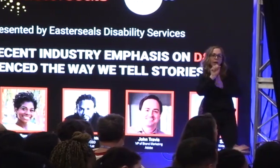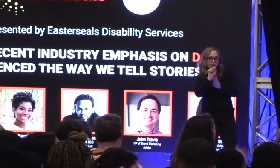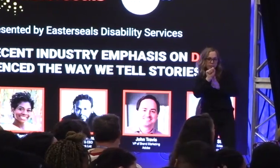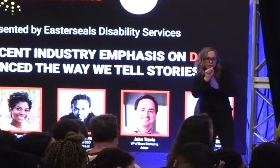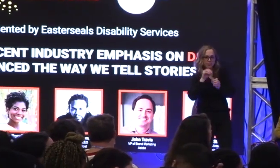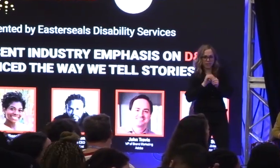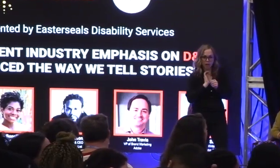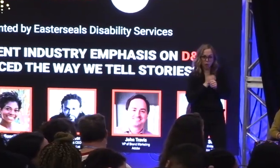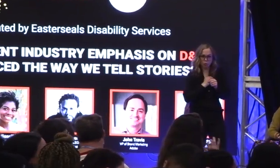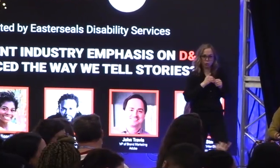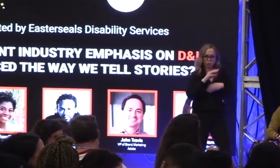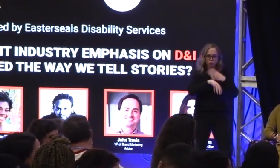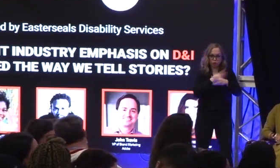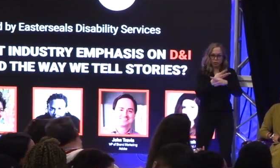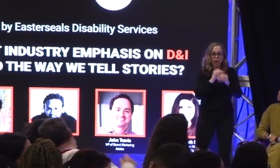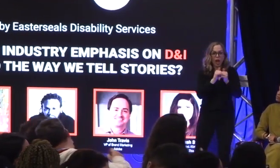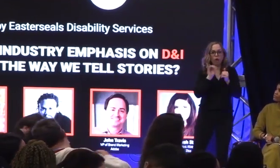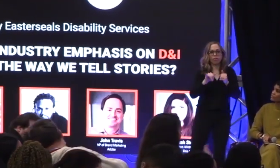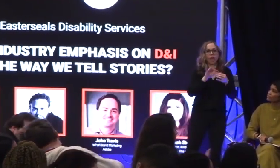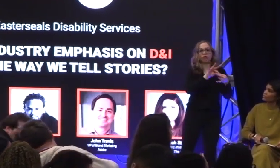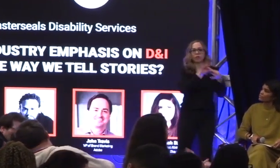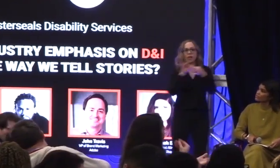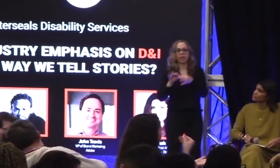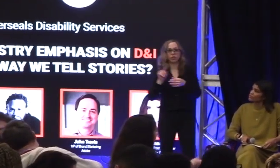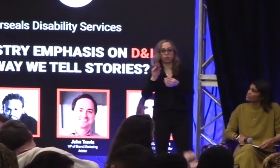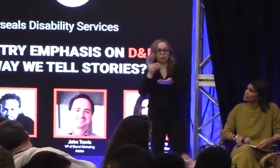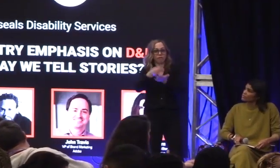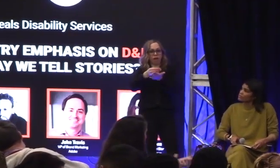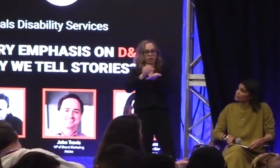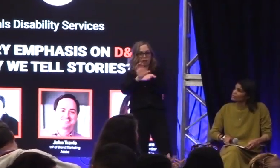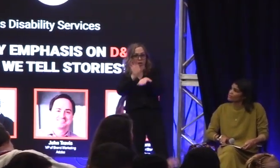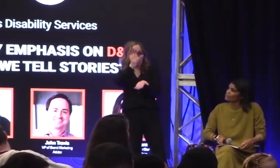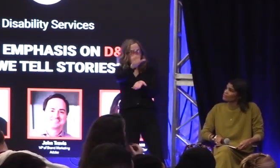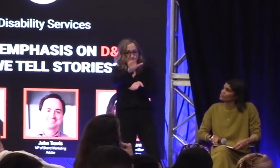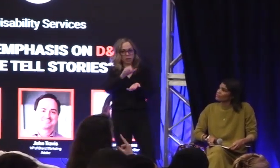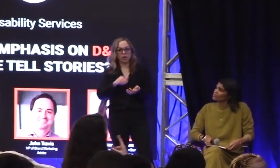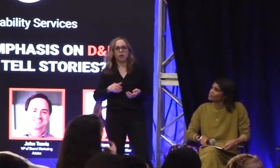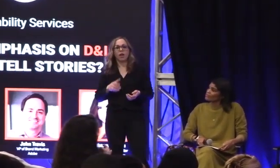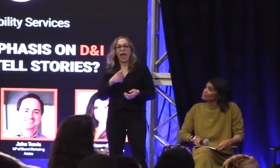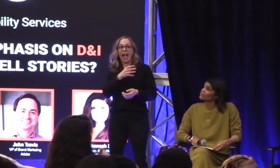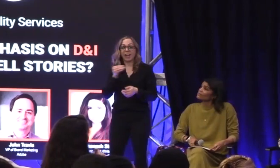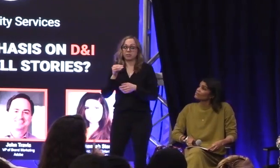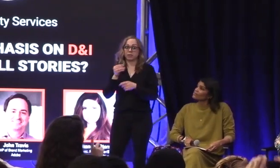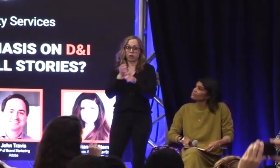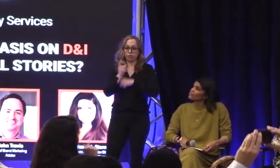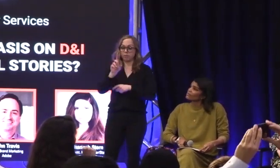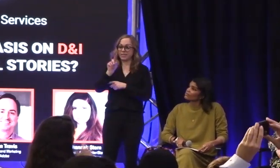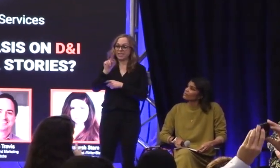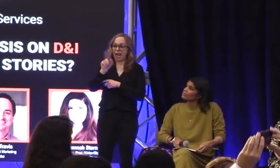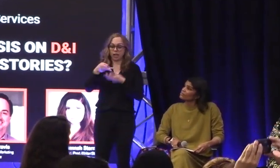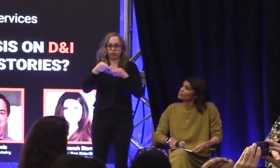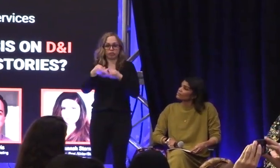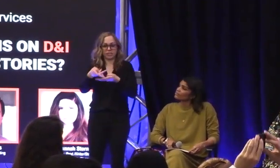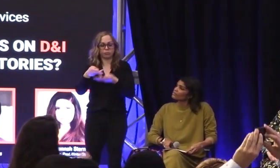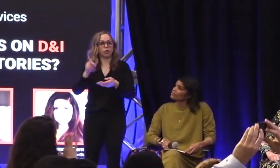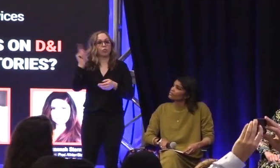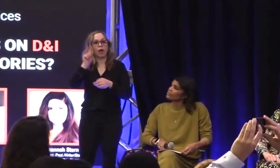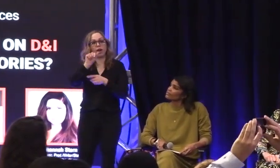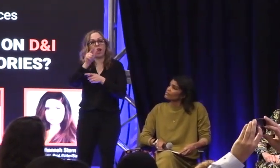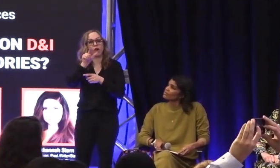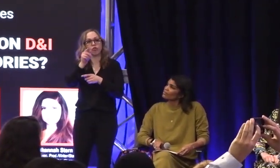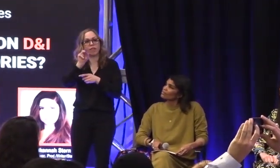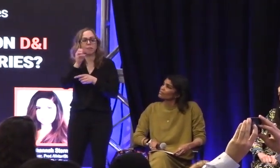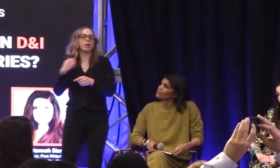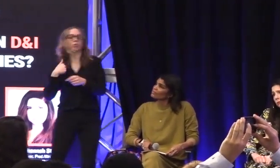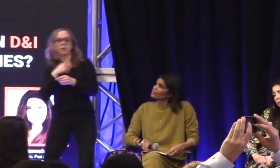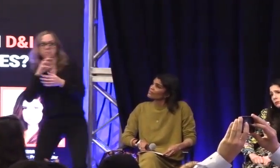and how that relates to what's getting funded, particularly when you get corrupt data streams, right, where we have reductive algorithms. You mentioned Netflix